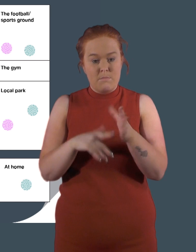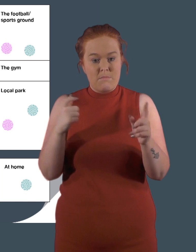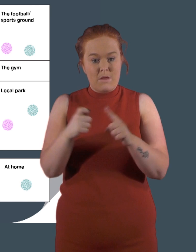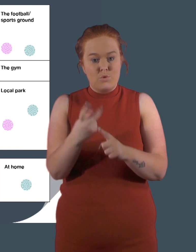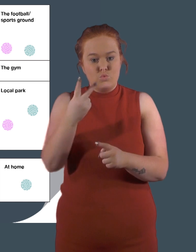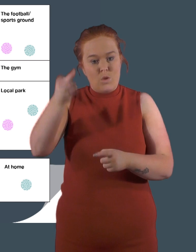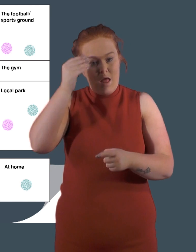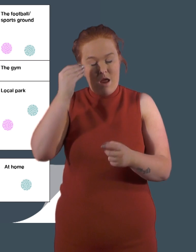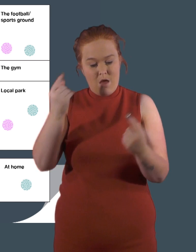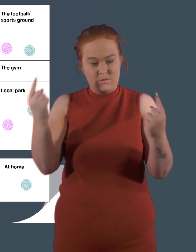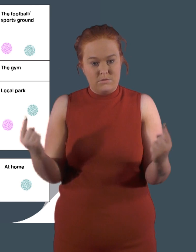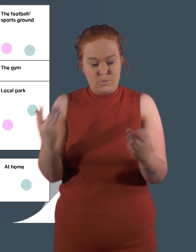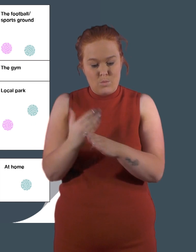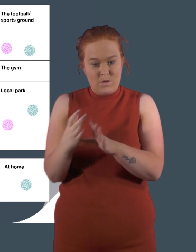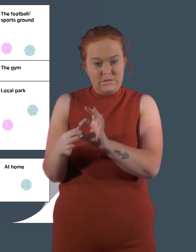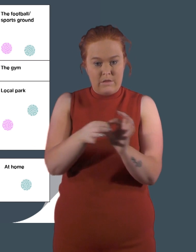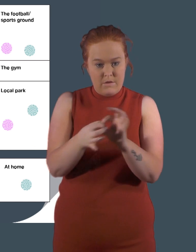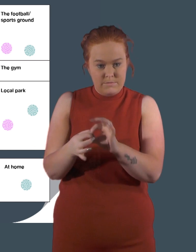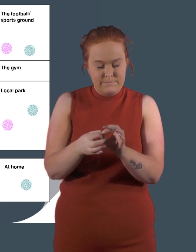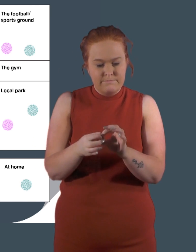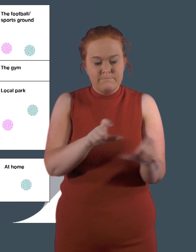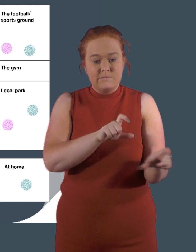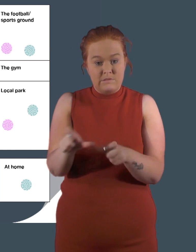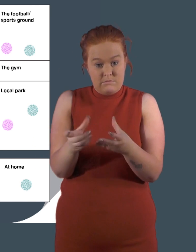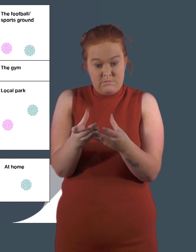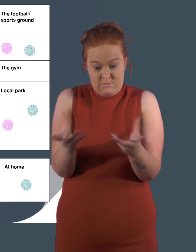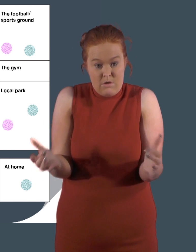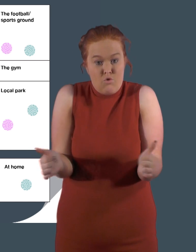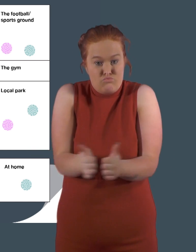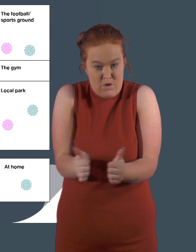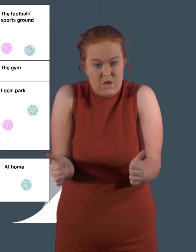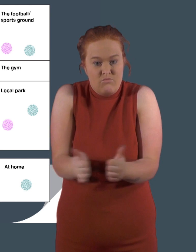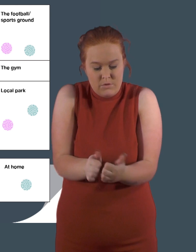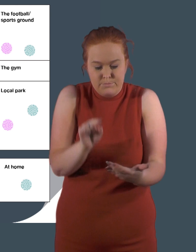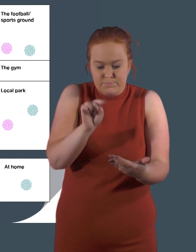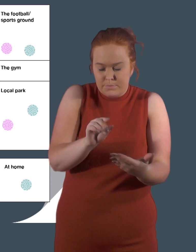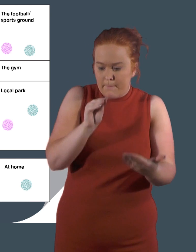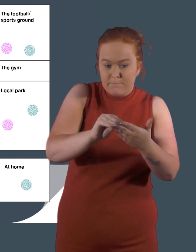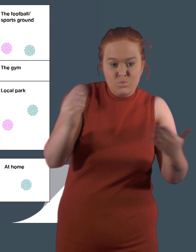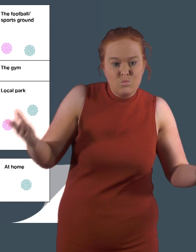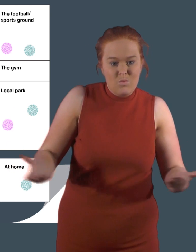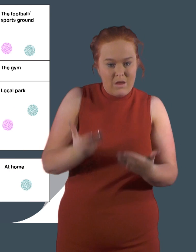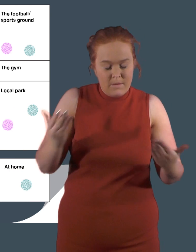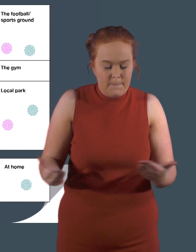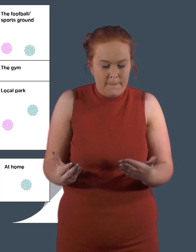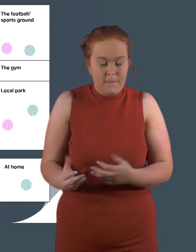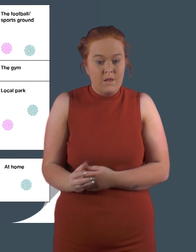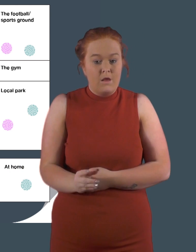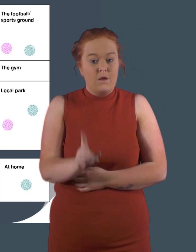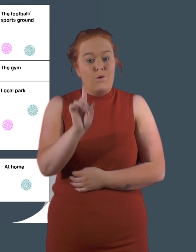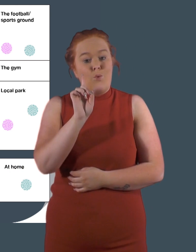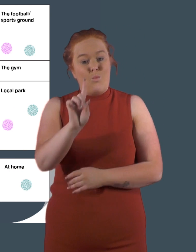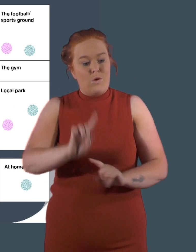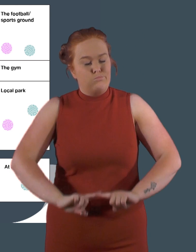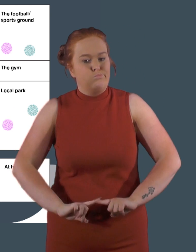really struggling and they're feeling not confident with the activity, you suggest that they work with a peer, another learner, rather than